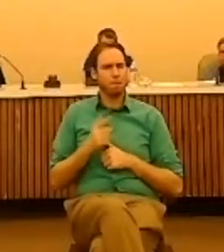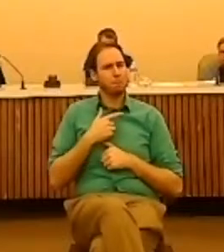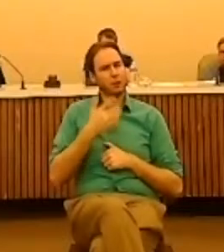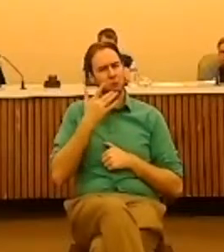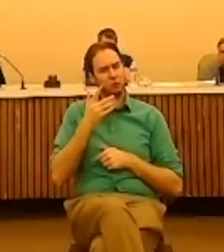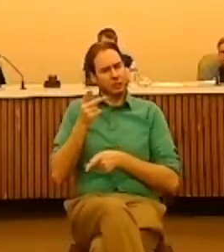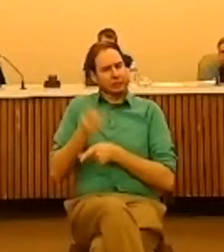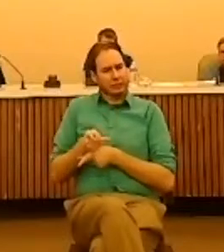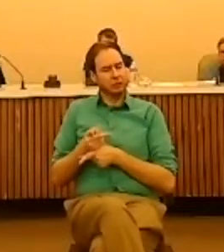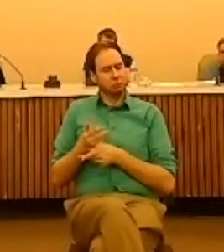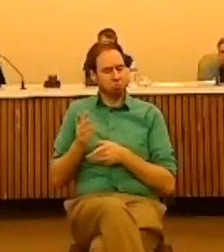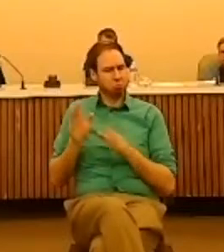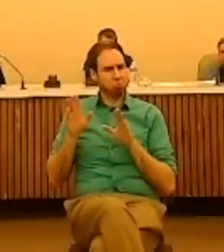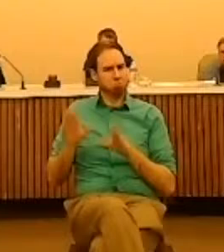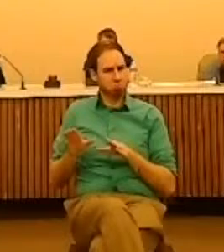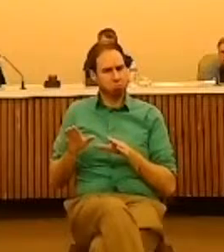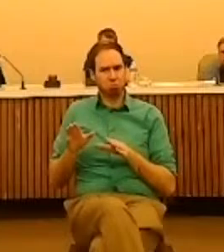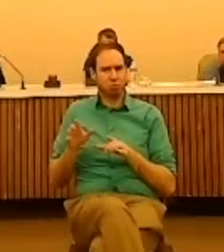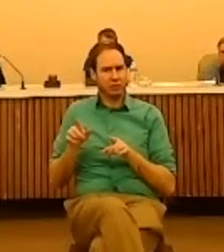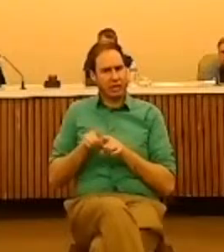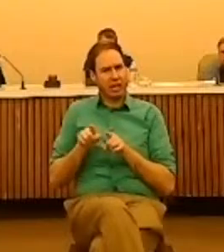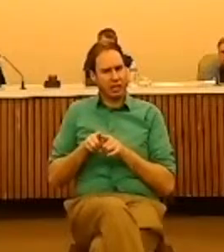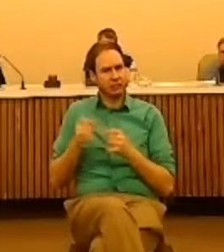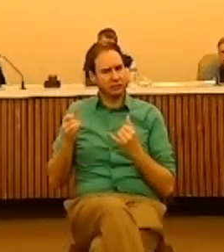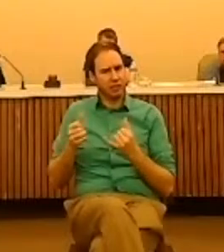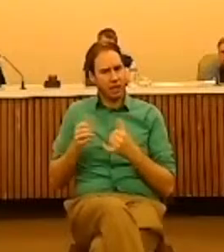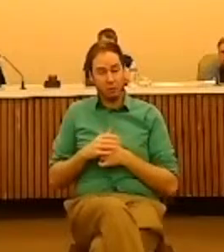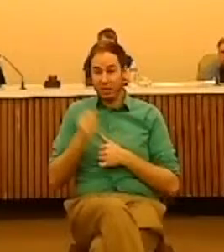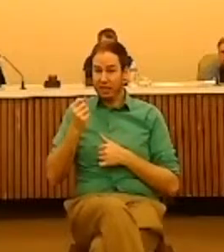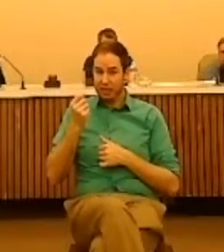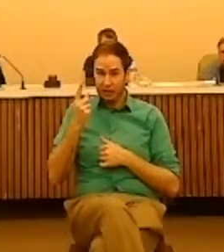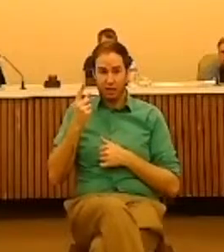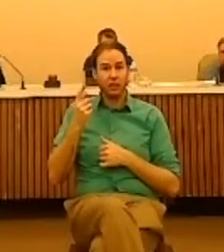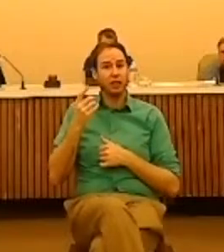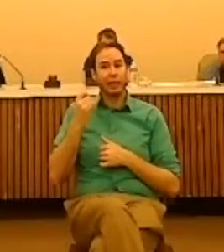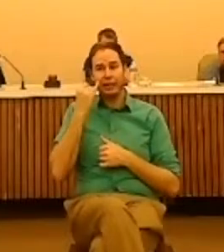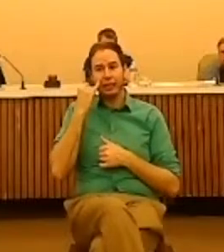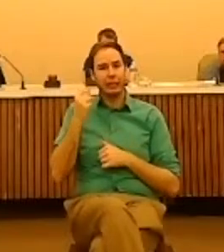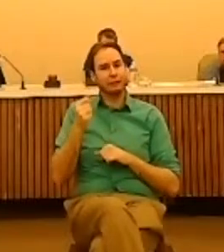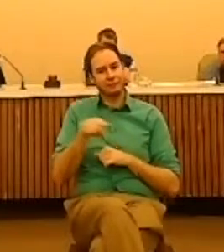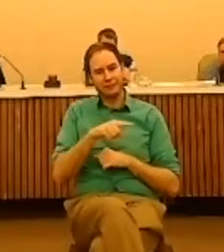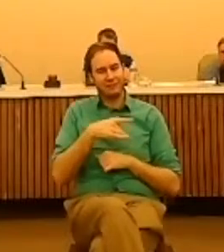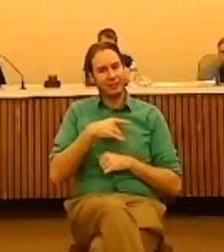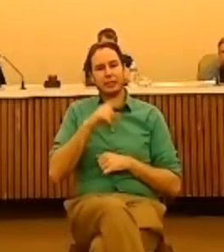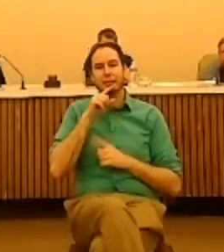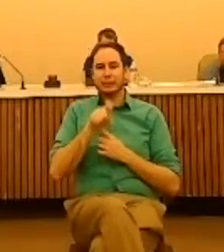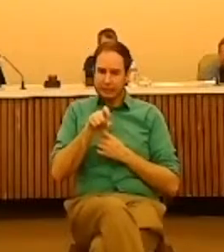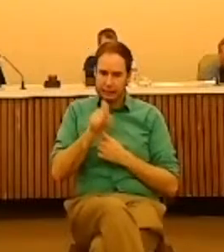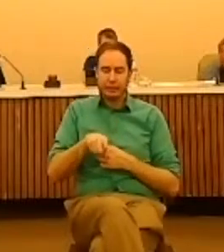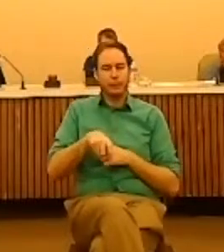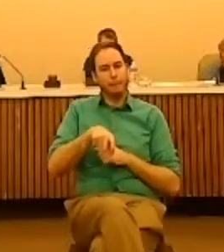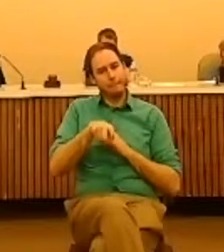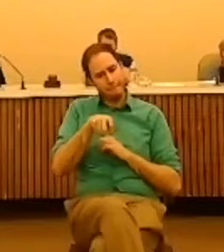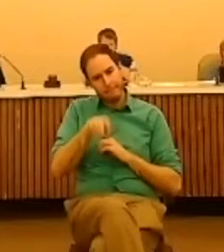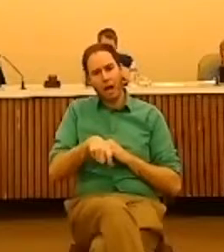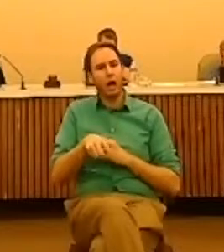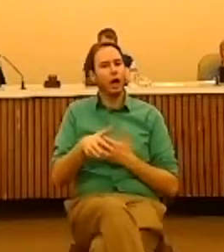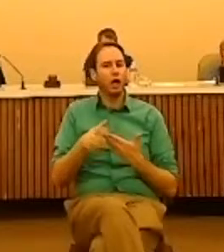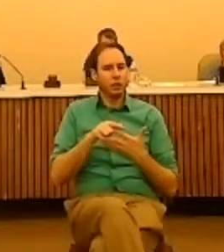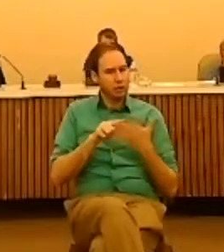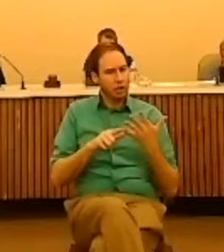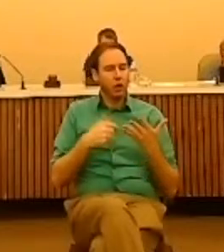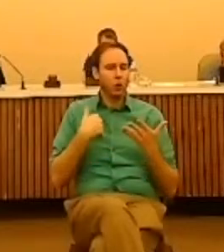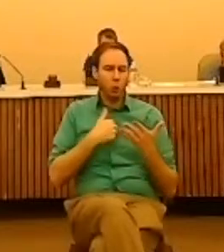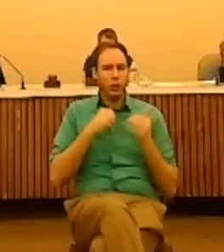keep our land as it is. But if there was a strong need to consider an access road to East Henrietta, it's something that we